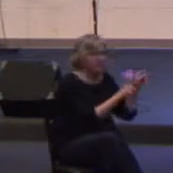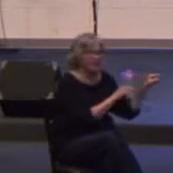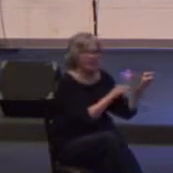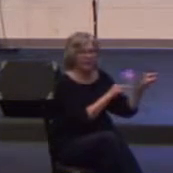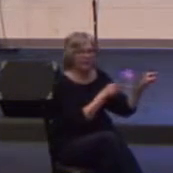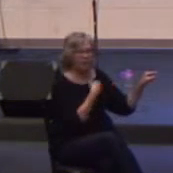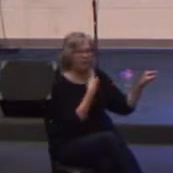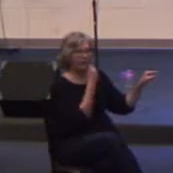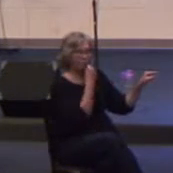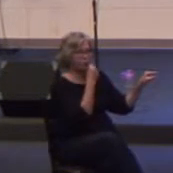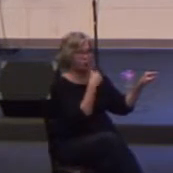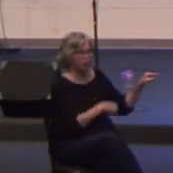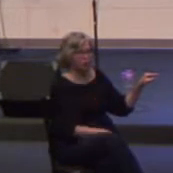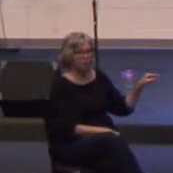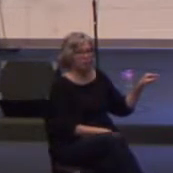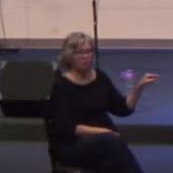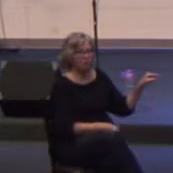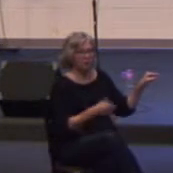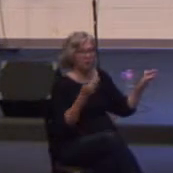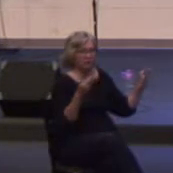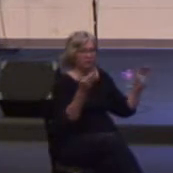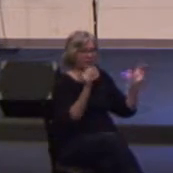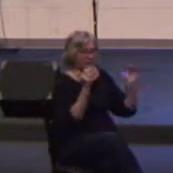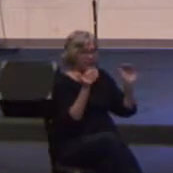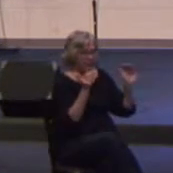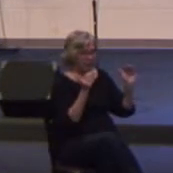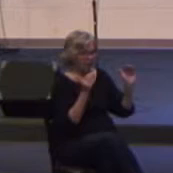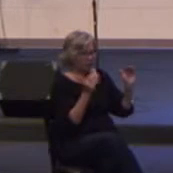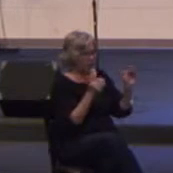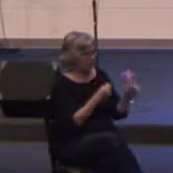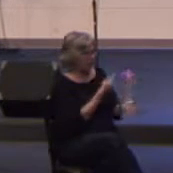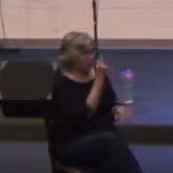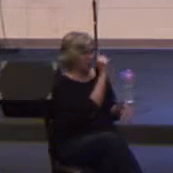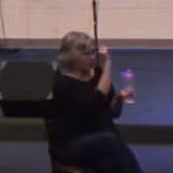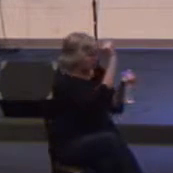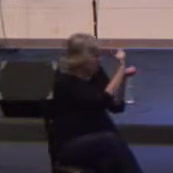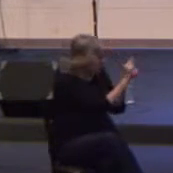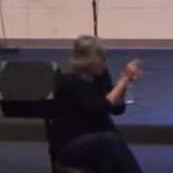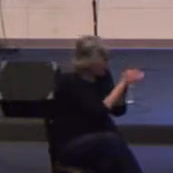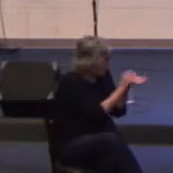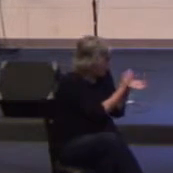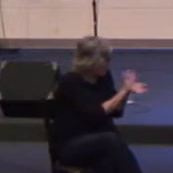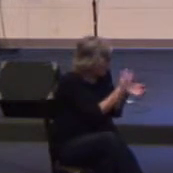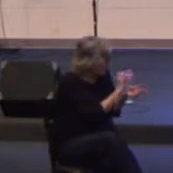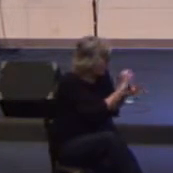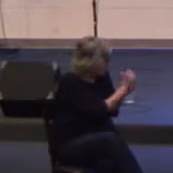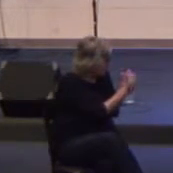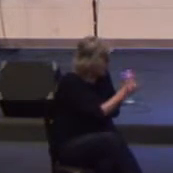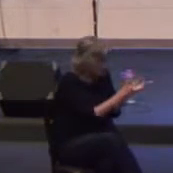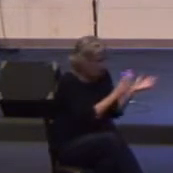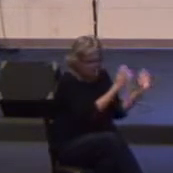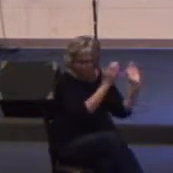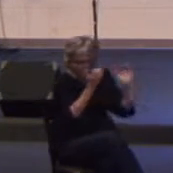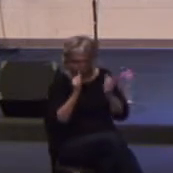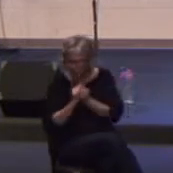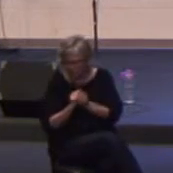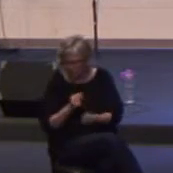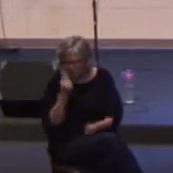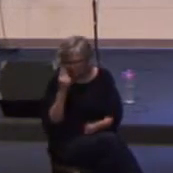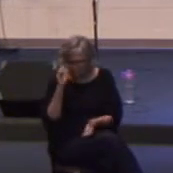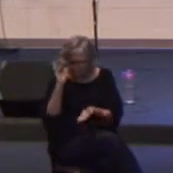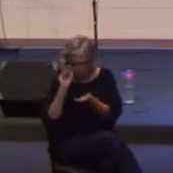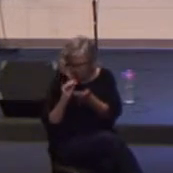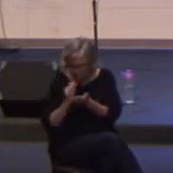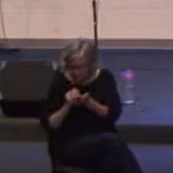had food. And they compare one small part of their circumstances with one small part of their past, and